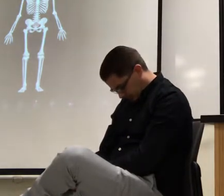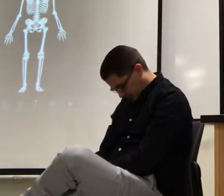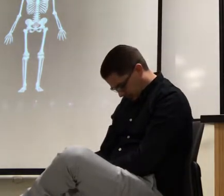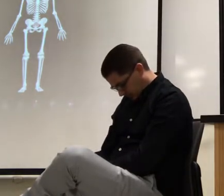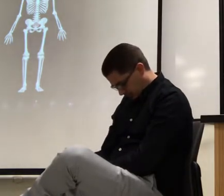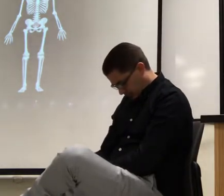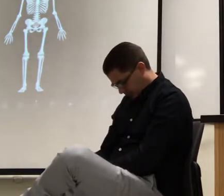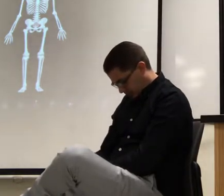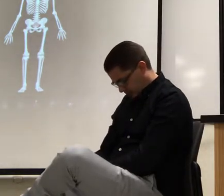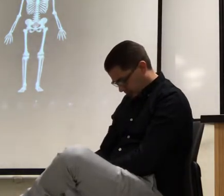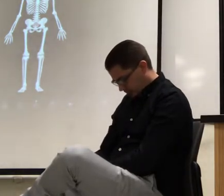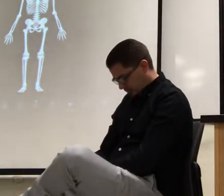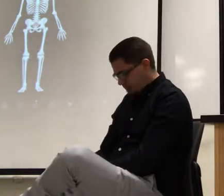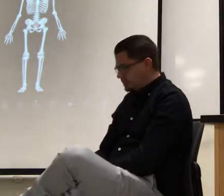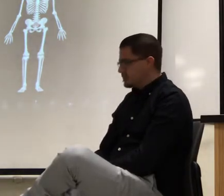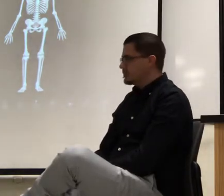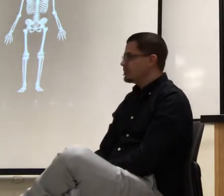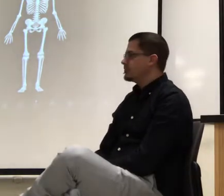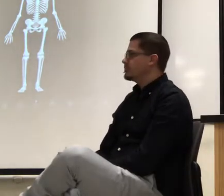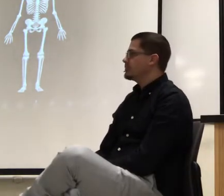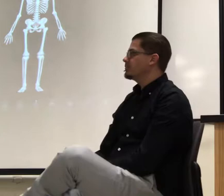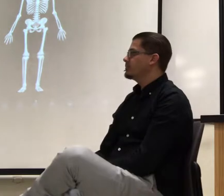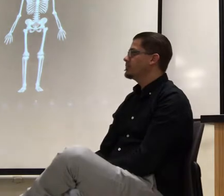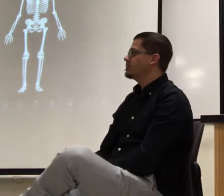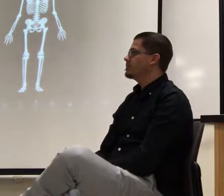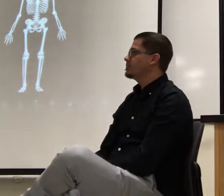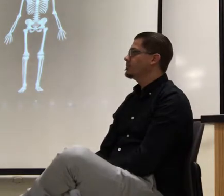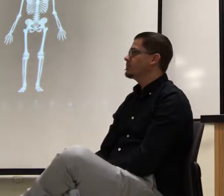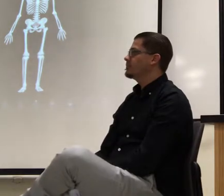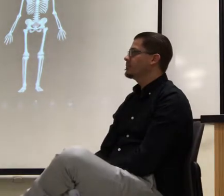Attachment to bone, not moving.